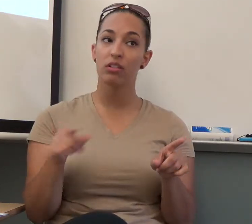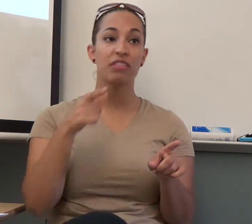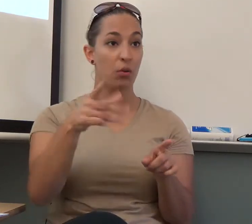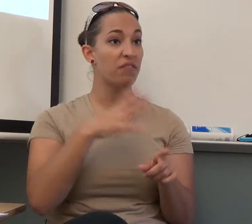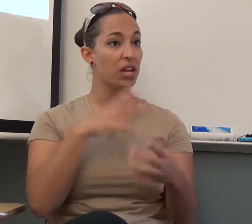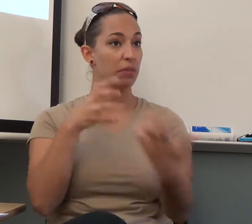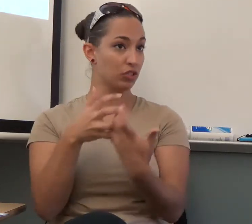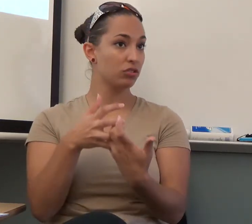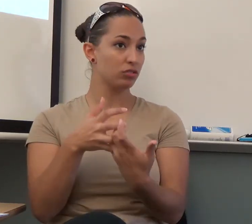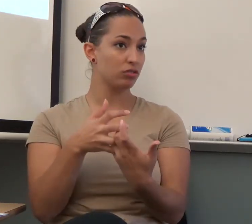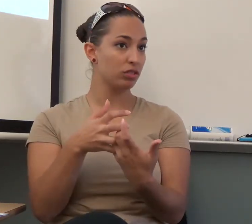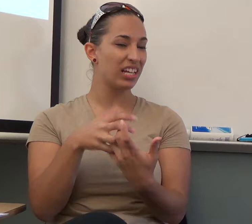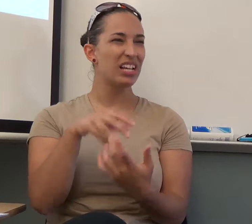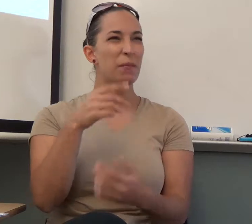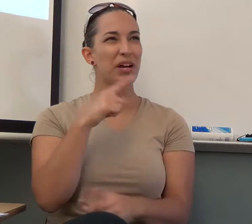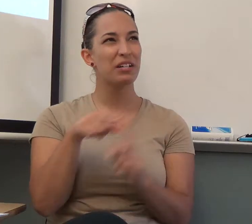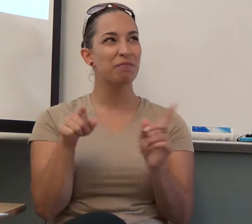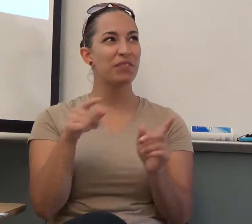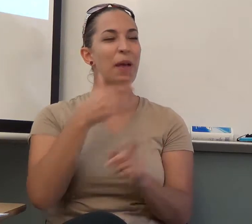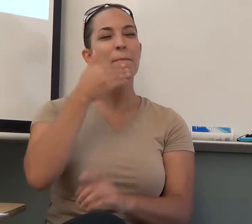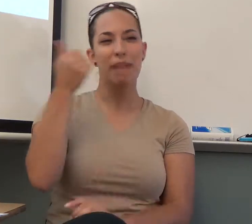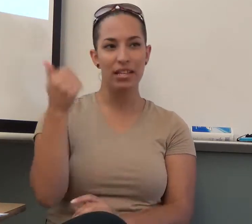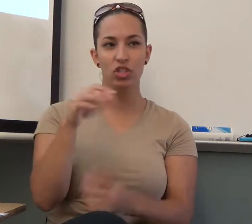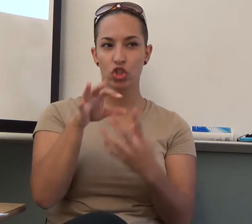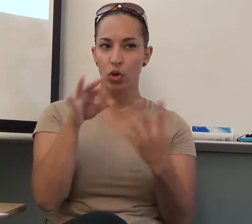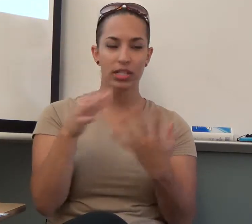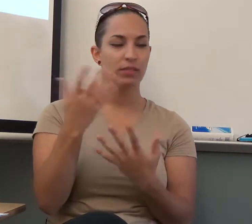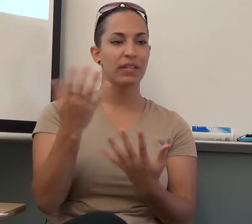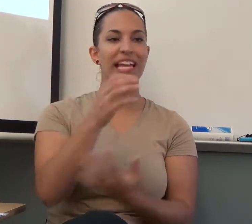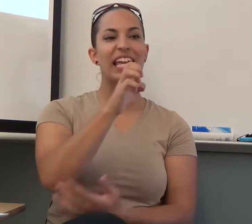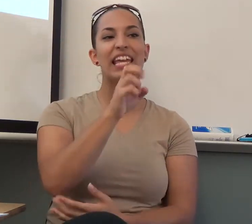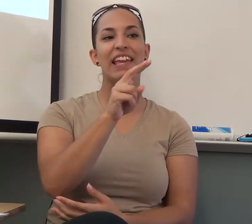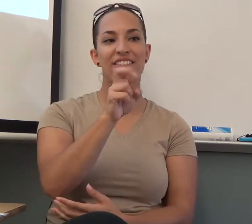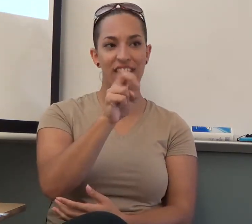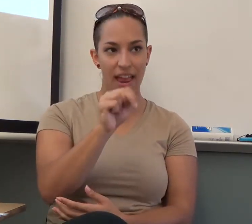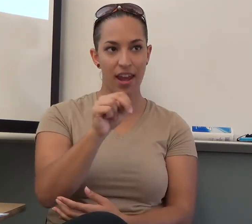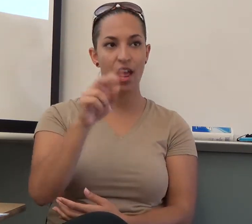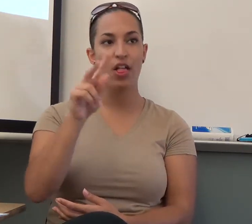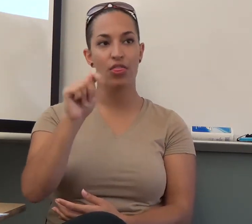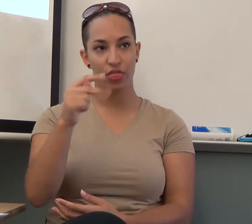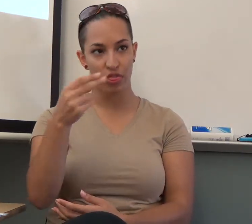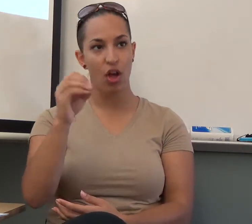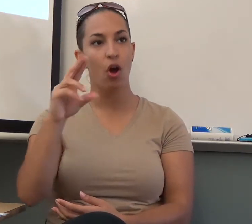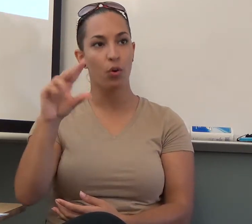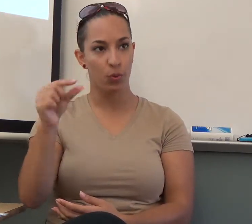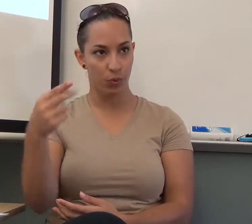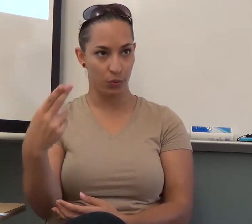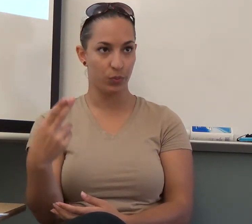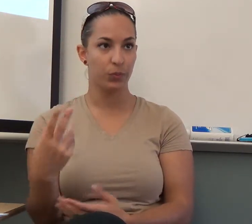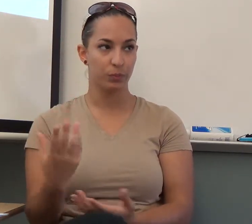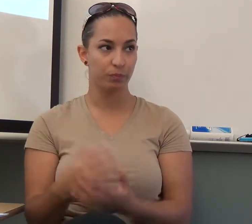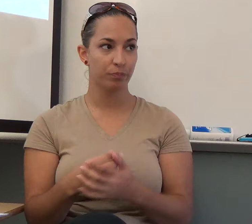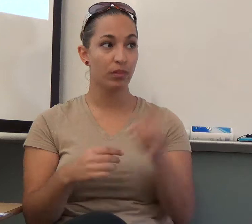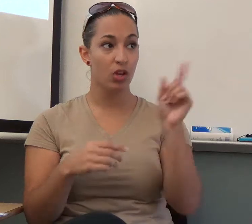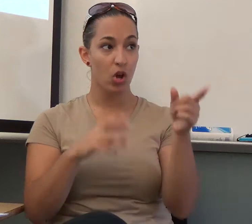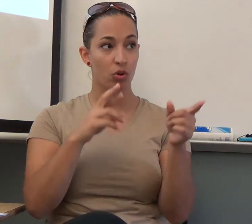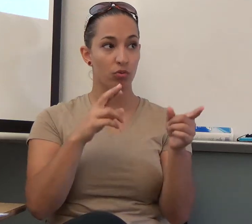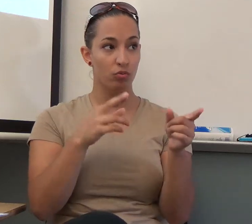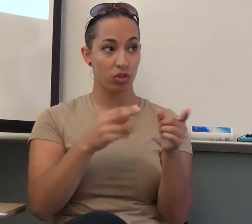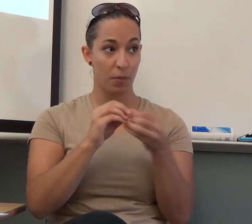Even though it's probably our best choice. How about number 3? Brian, would you take number 3 for us? Yeah. Thank you. I put when summer changes to fall, millions of